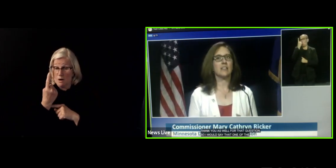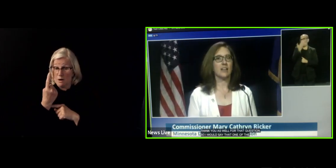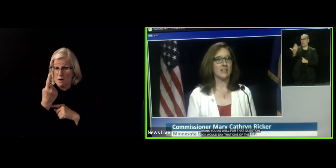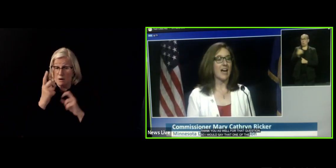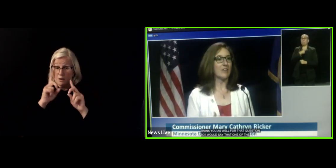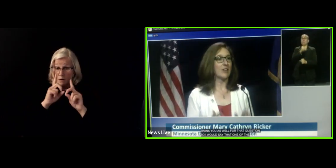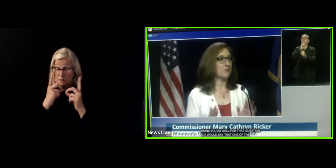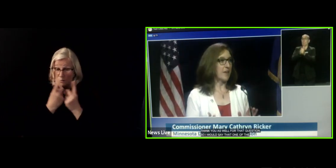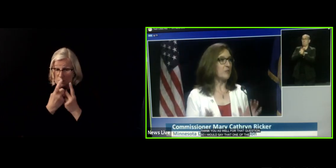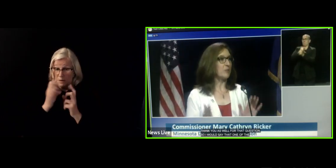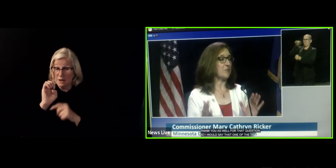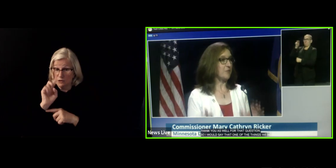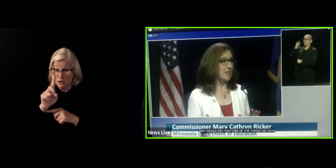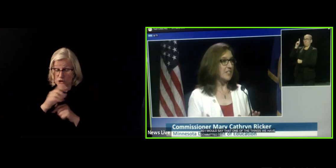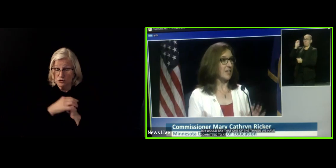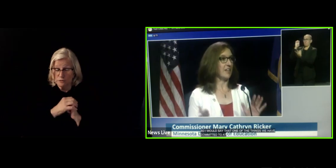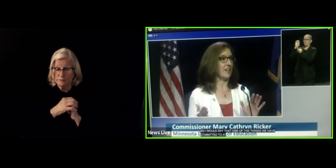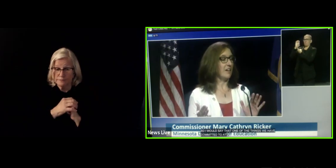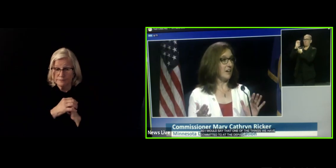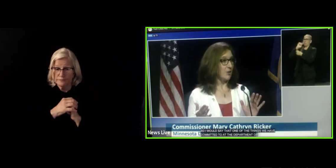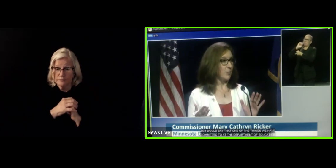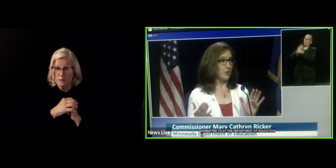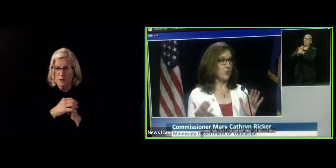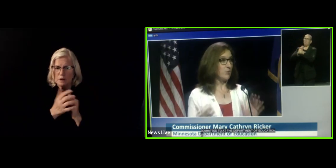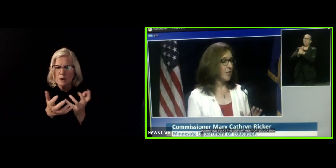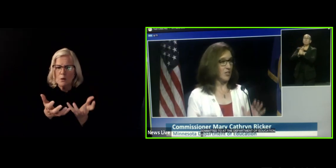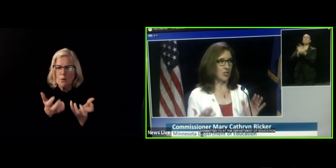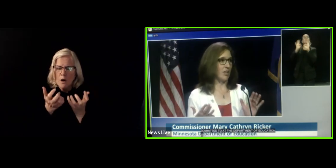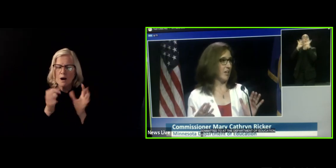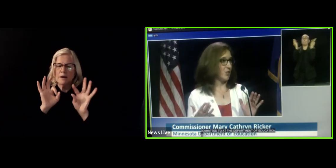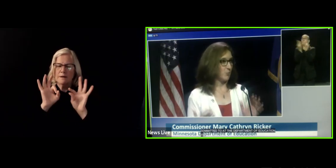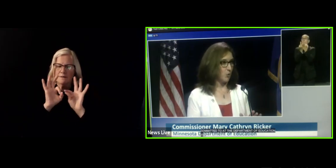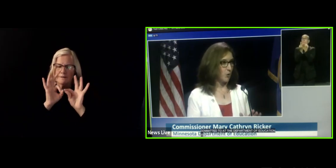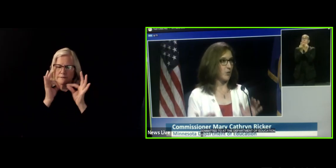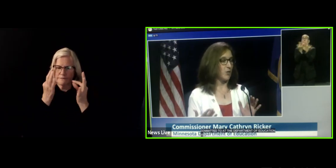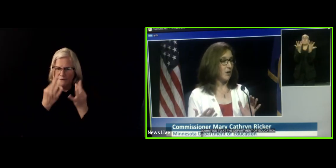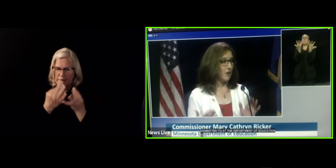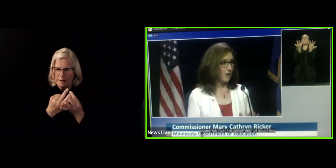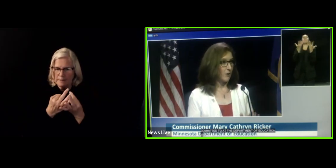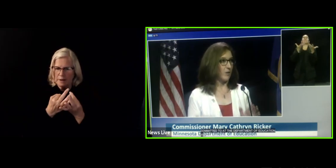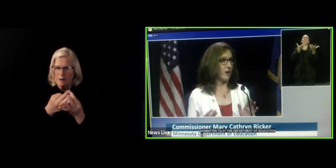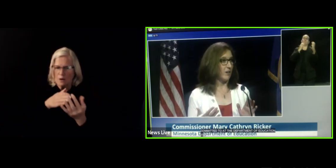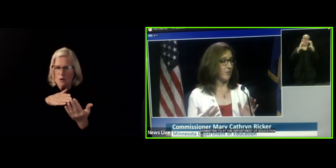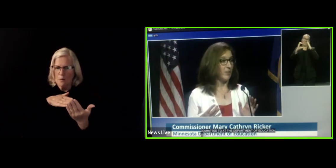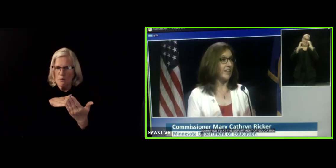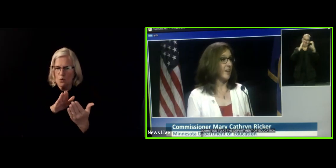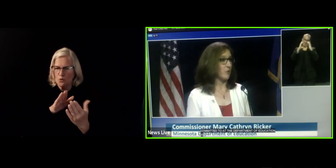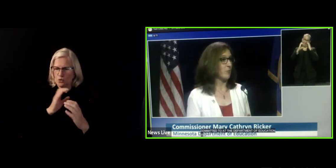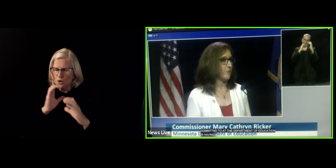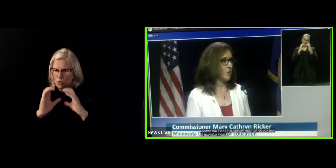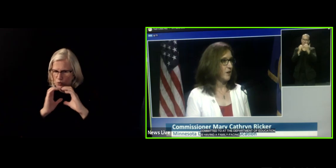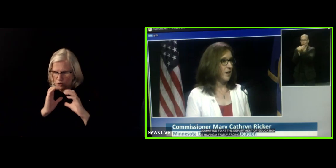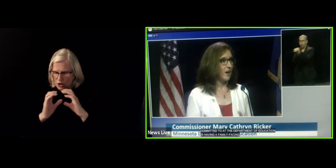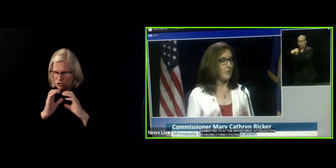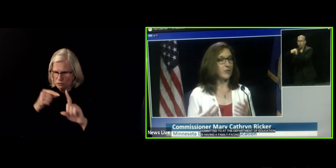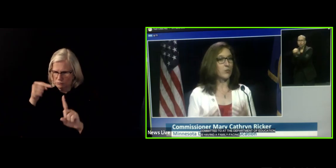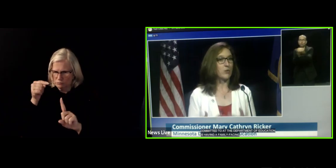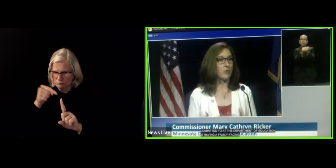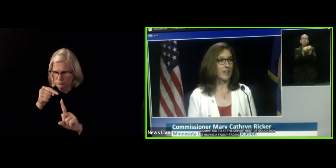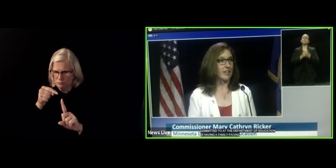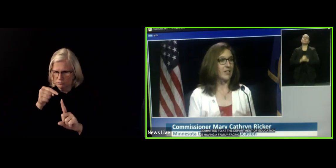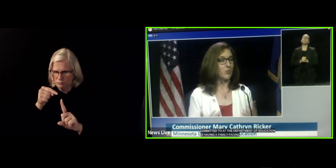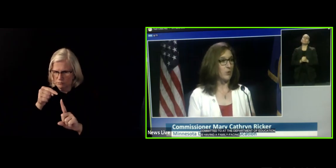is having a family-facing communication and support arm like never before, because